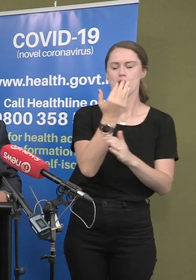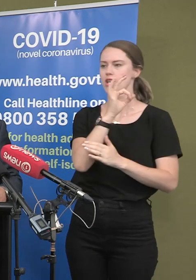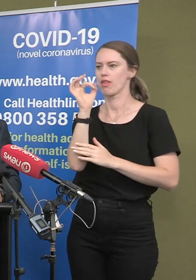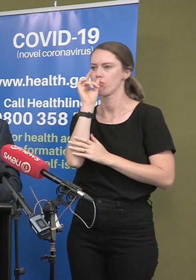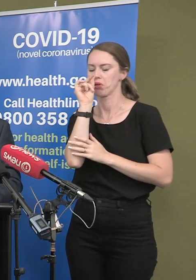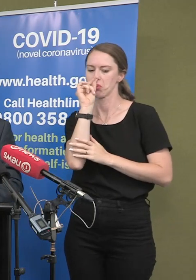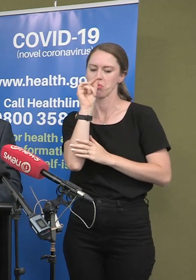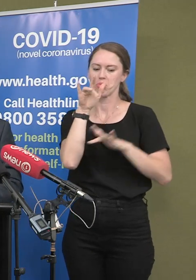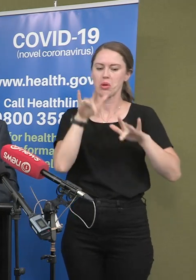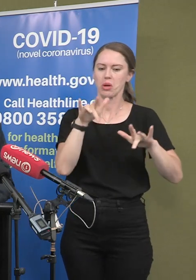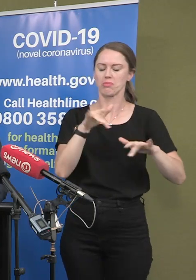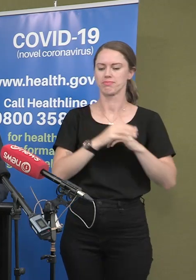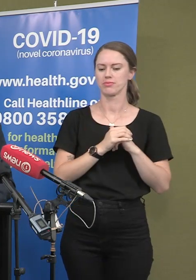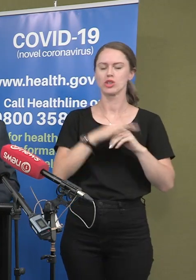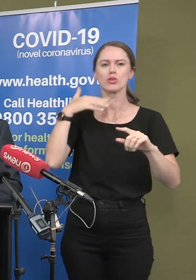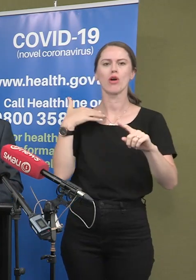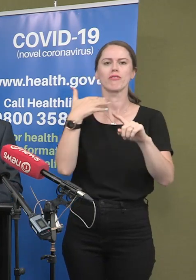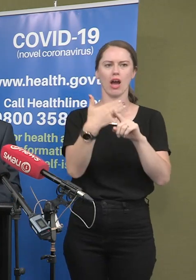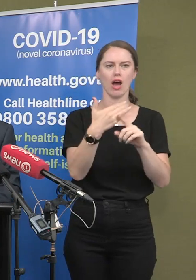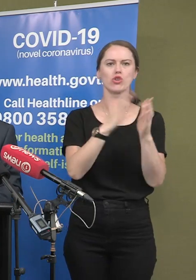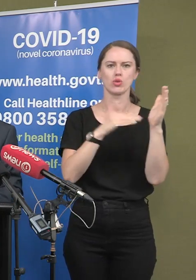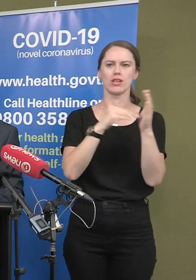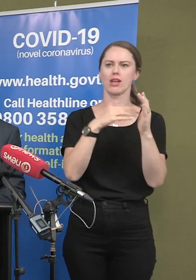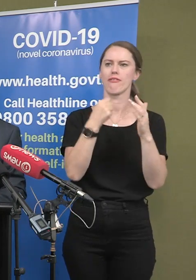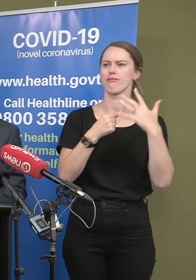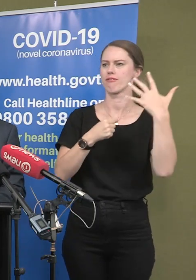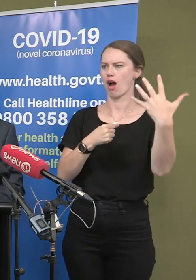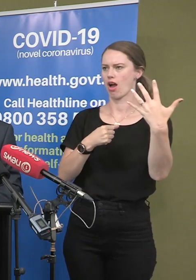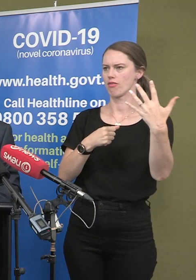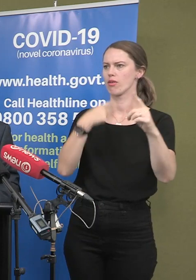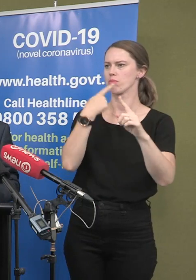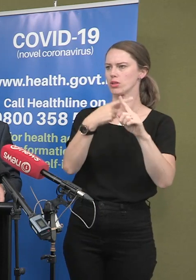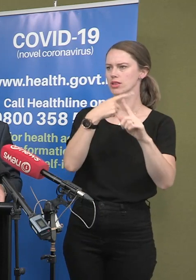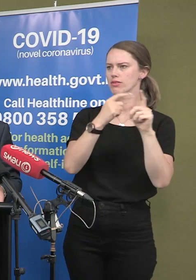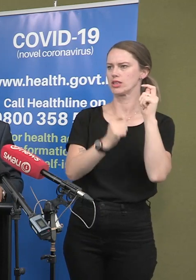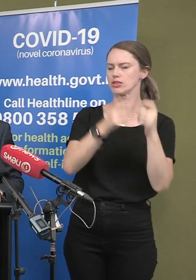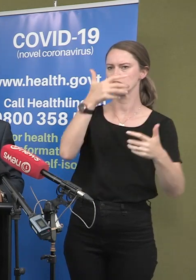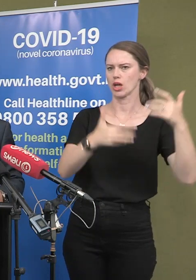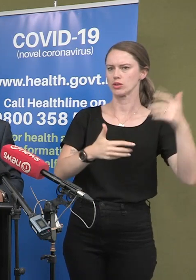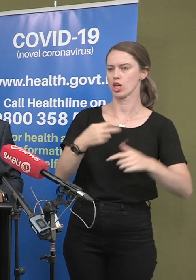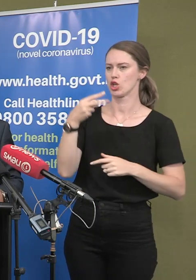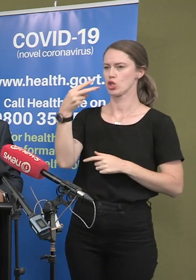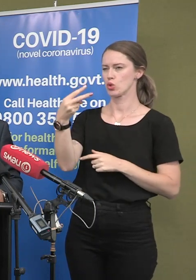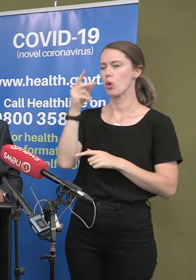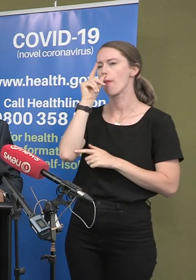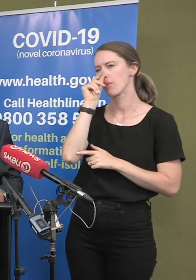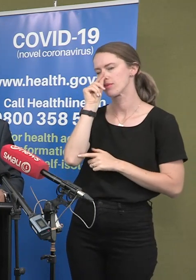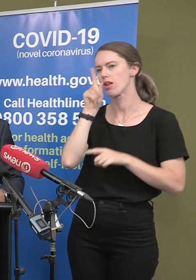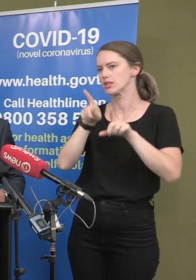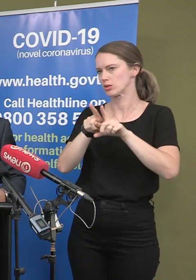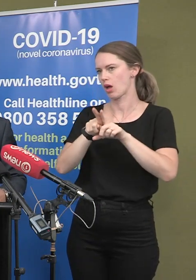today. To date, then, New Zealand has had the 5 positive test results and we have 2 probable